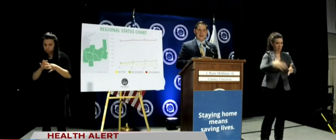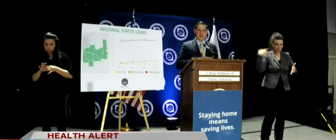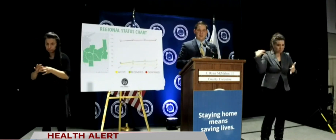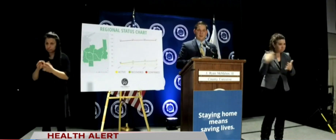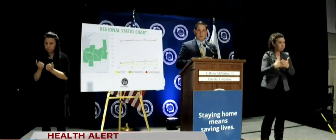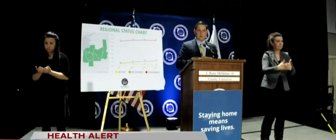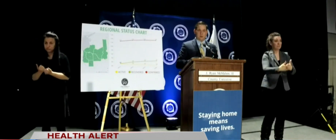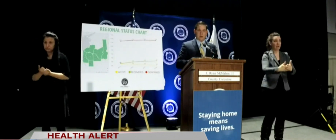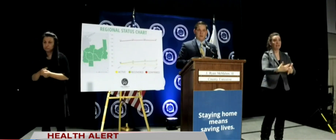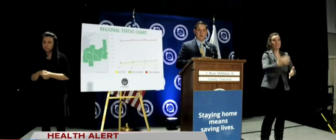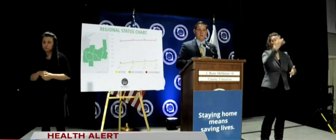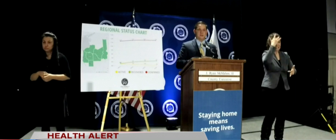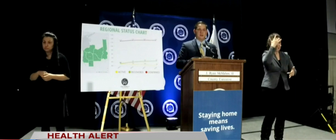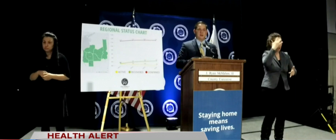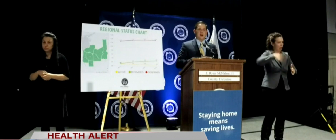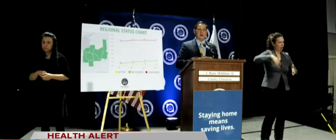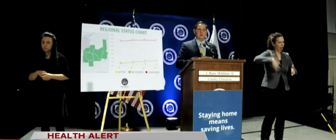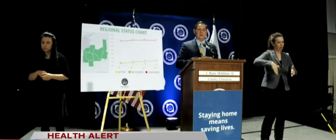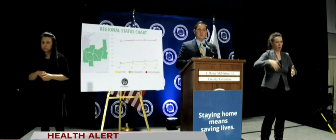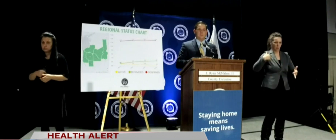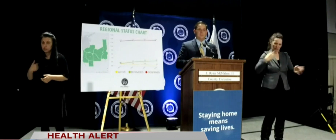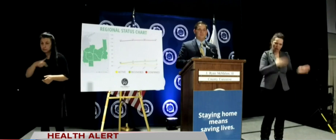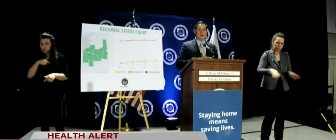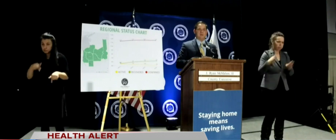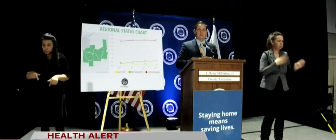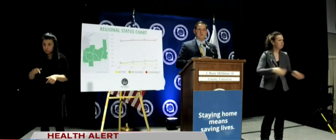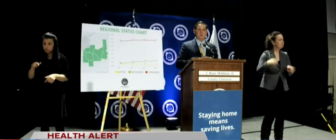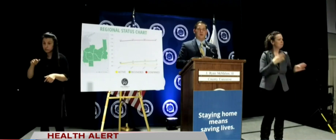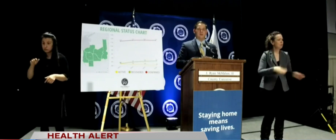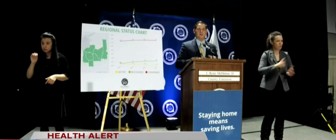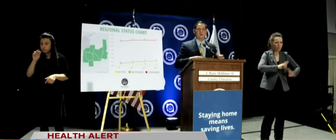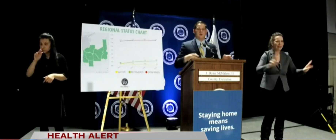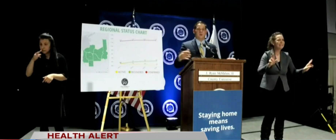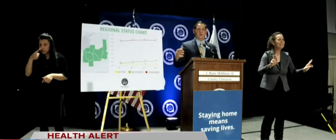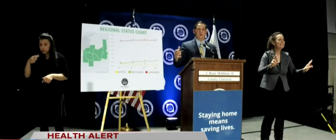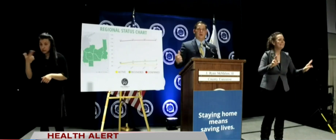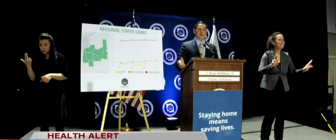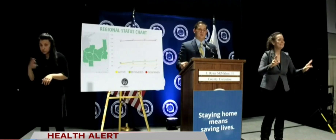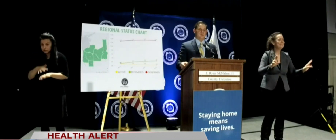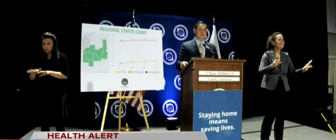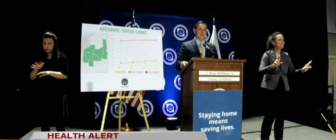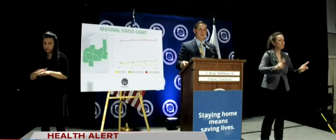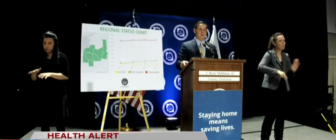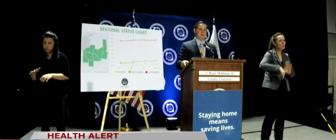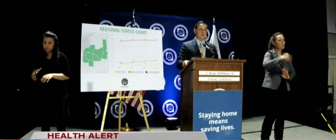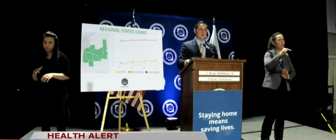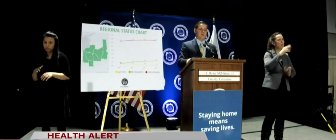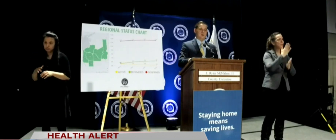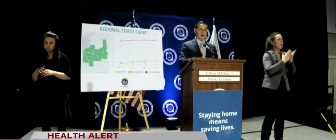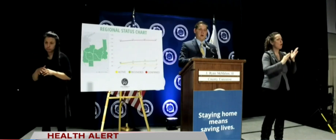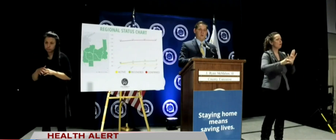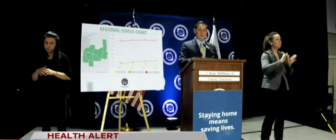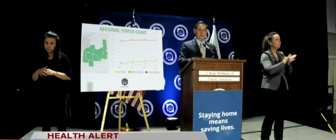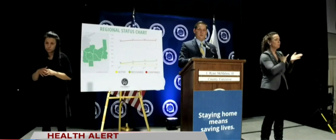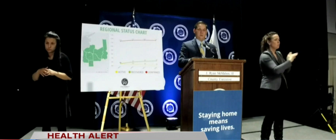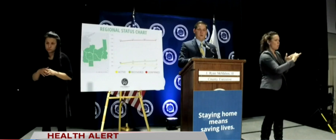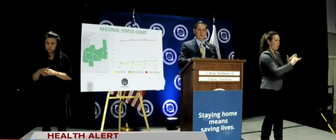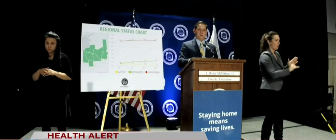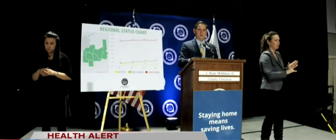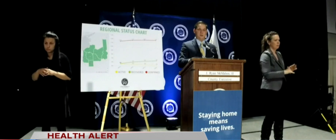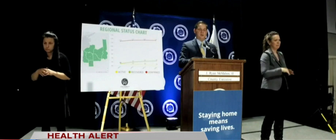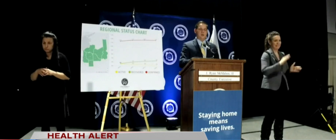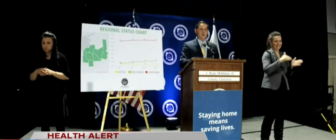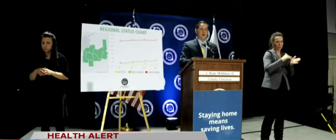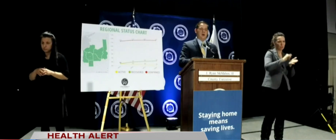of the state, okay? So it's, that's a benefit to us. We're certainly hours away from New